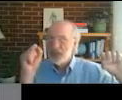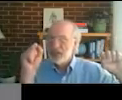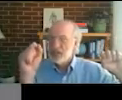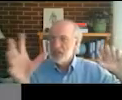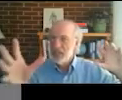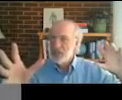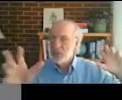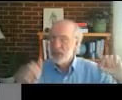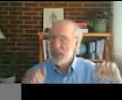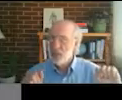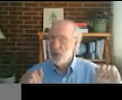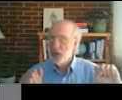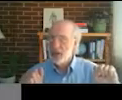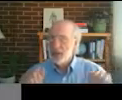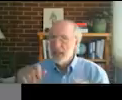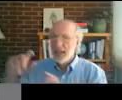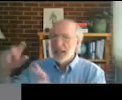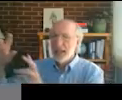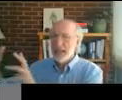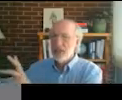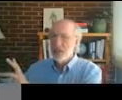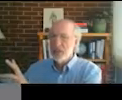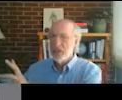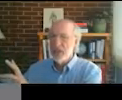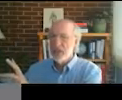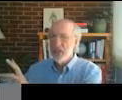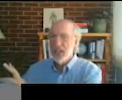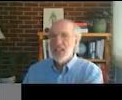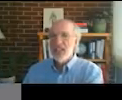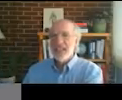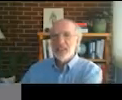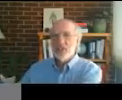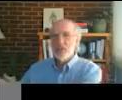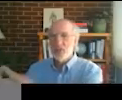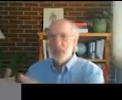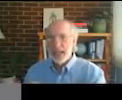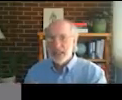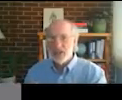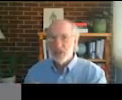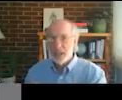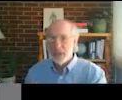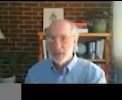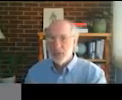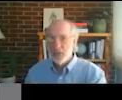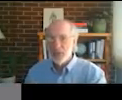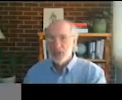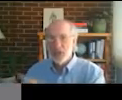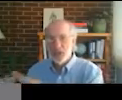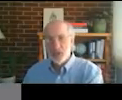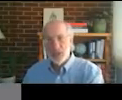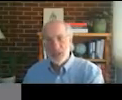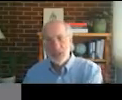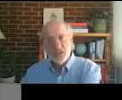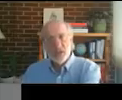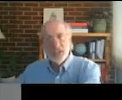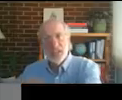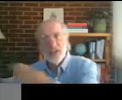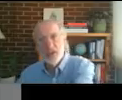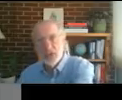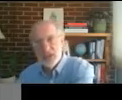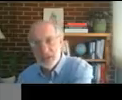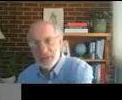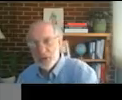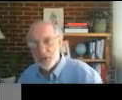The child says what they want, and as a result, they get direct reinforcement. The consequence that's going